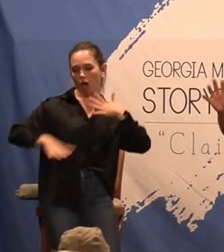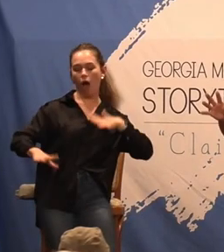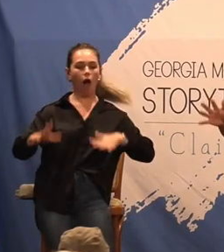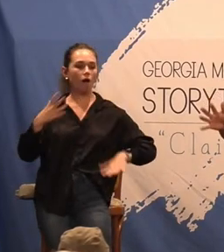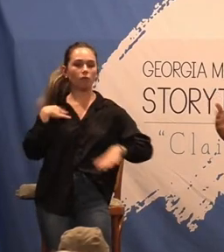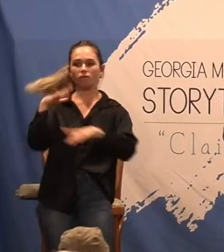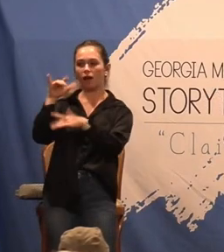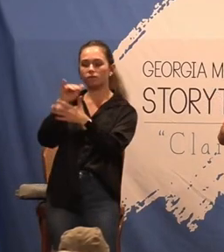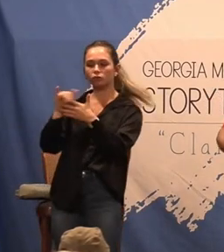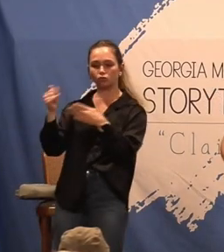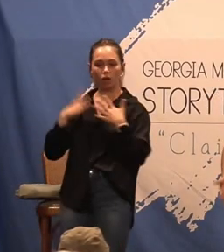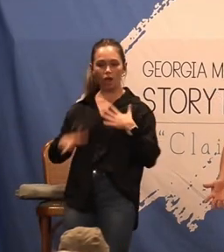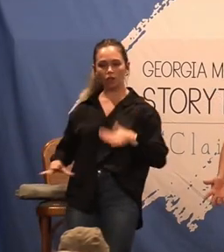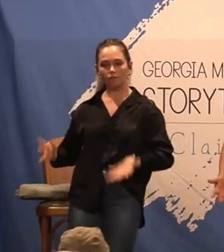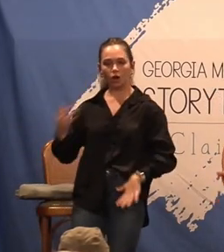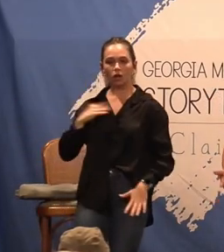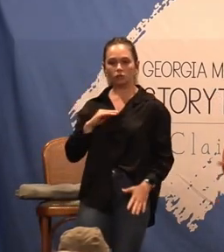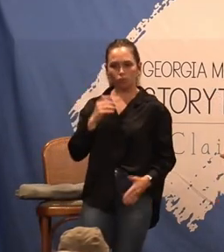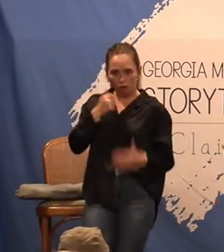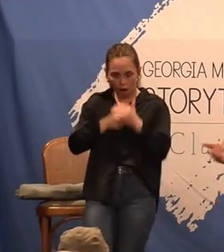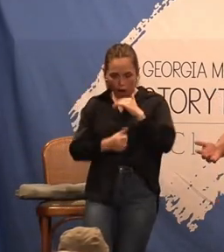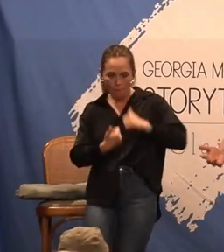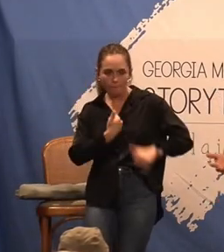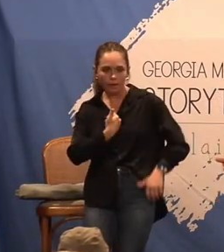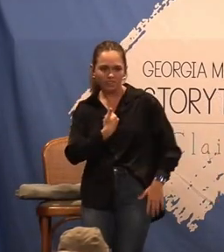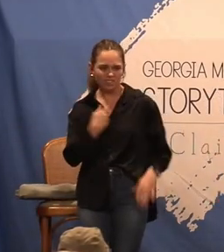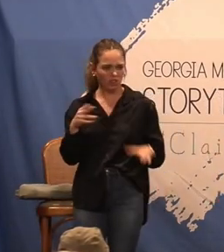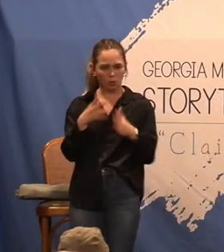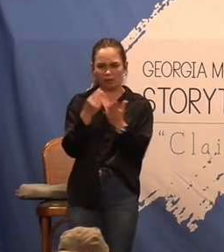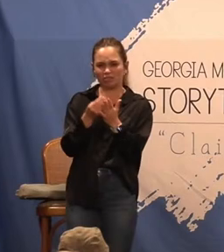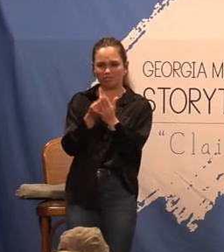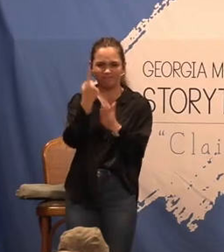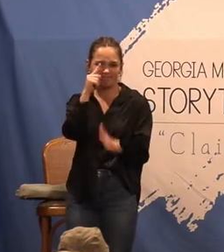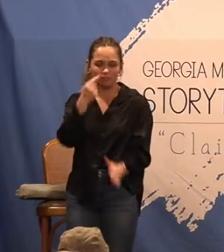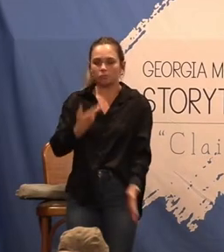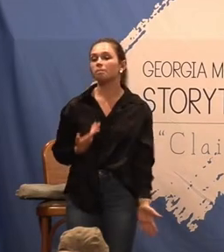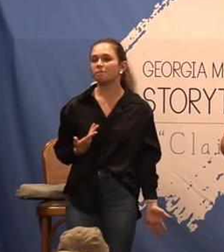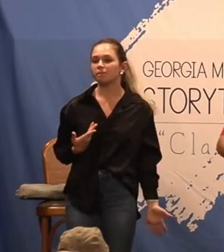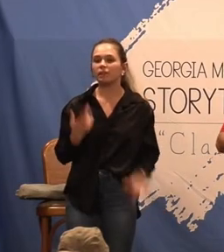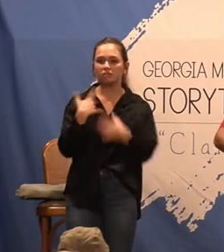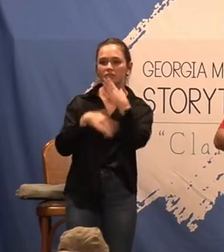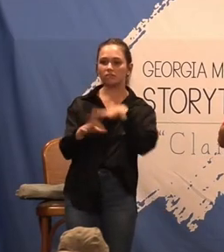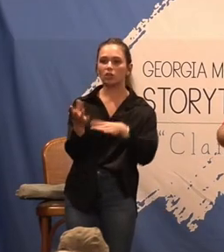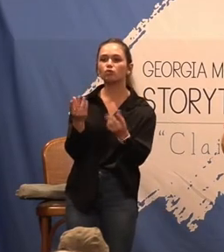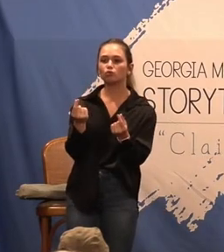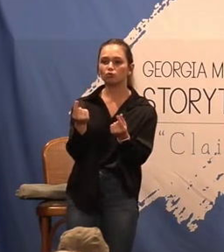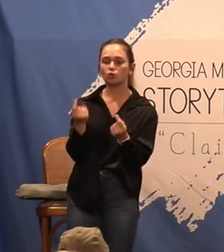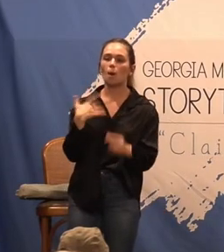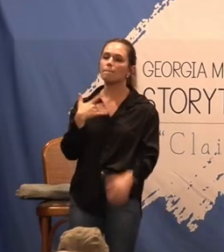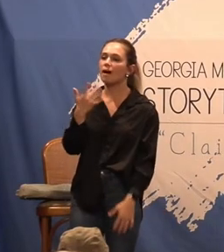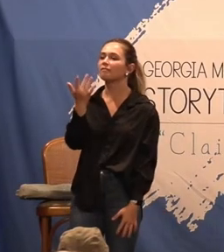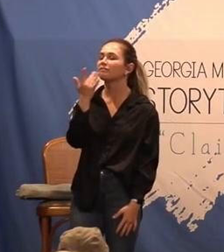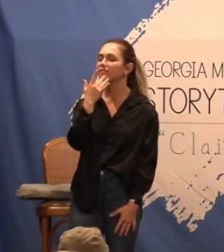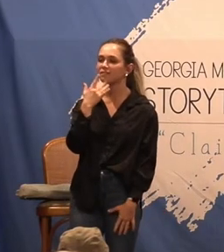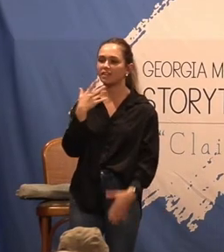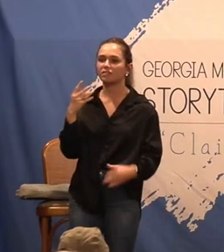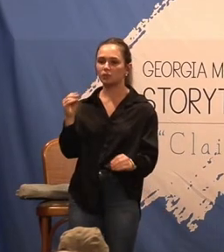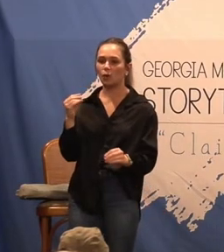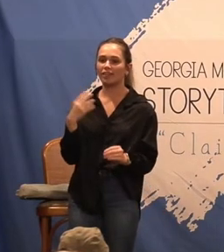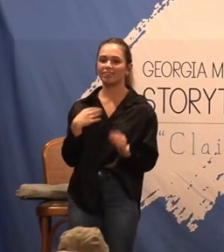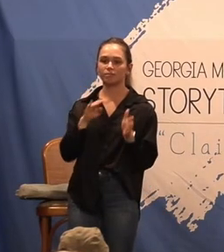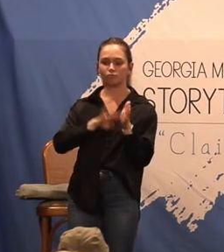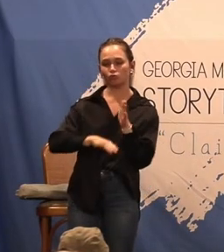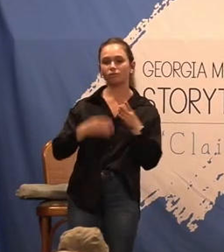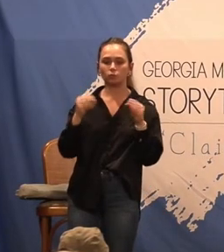or a $500 outfit so I could disguise myself. It's too much money for me. So instead, I decided to go to my favorite store, the thrift